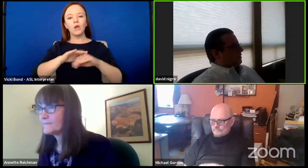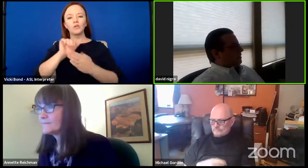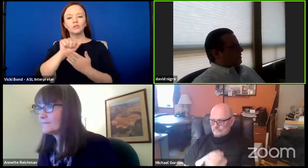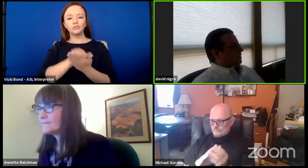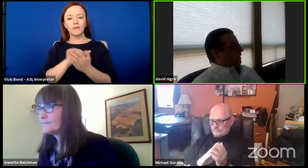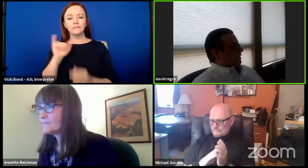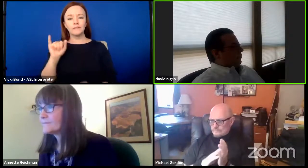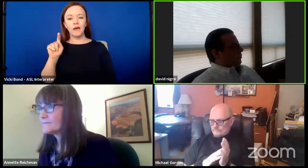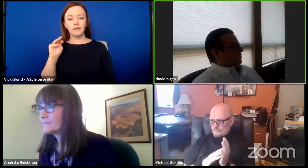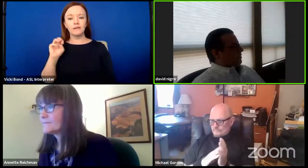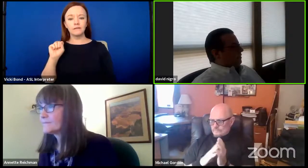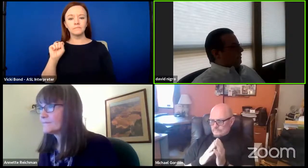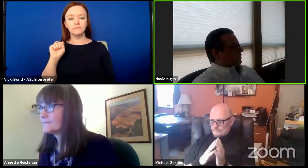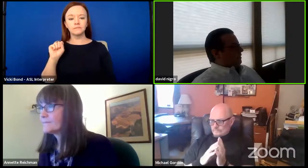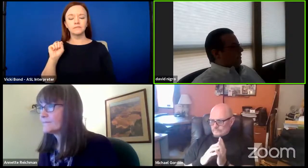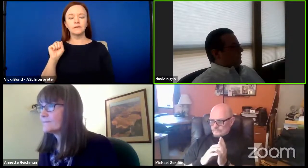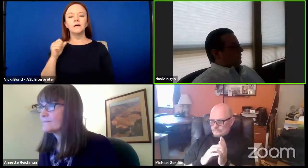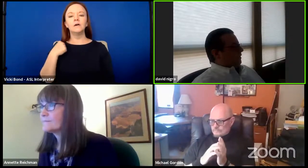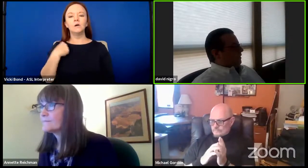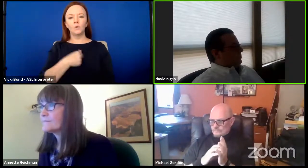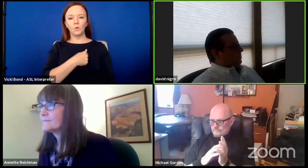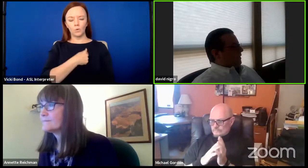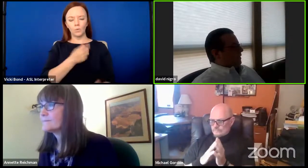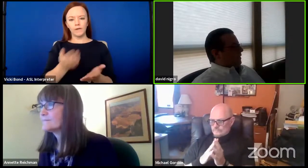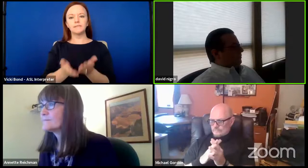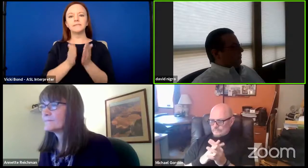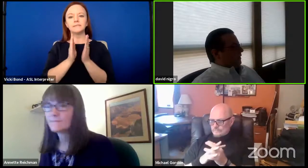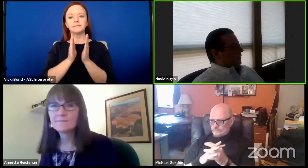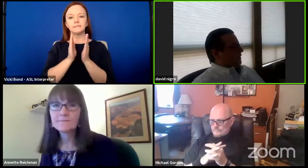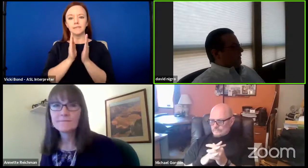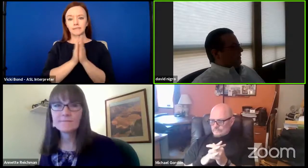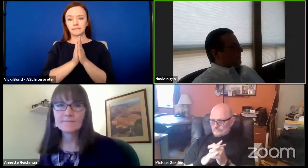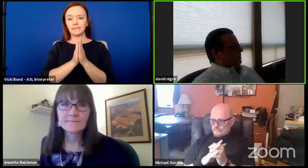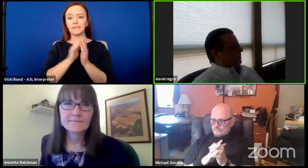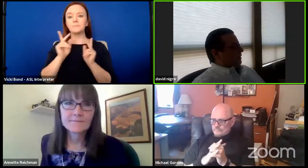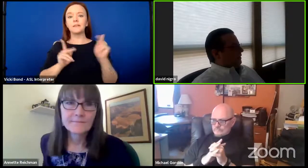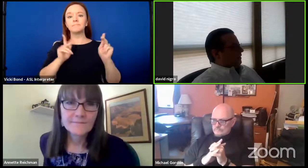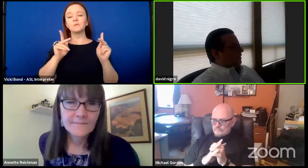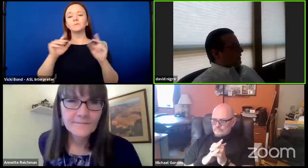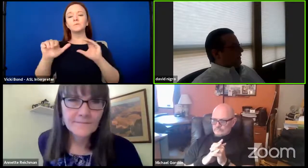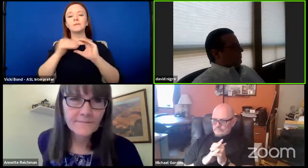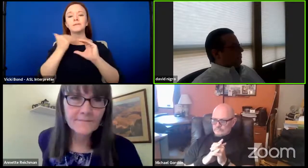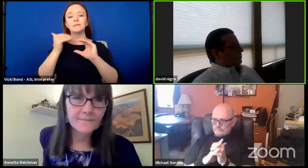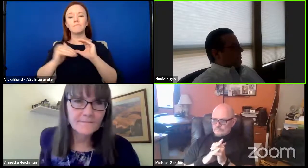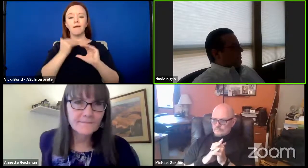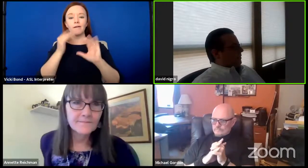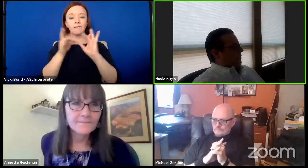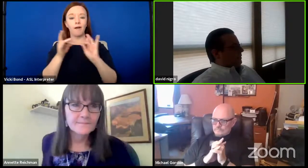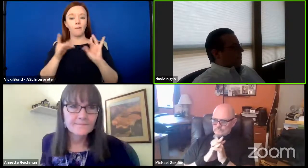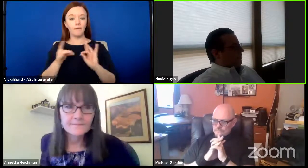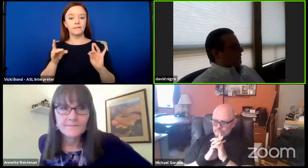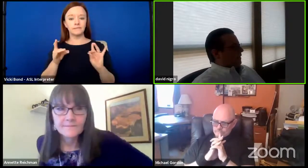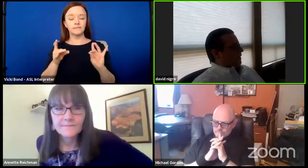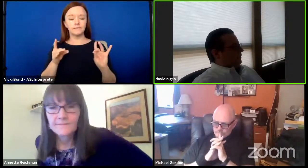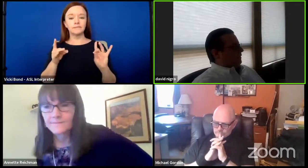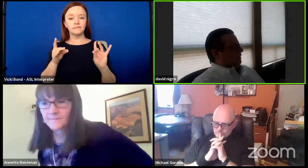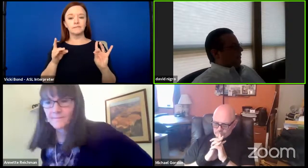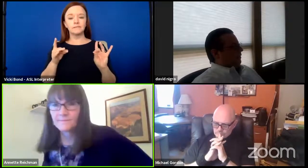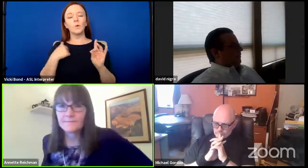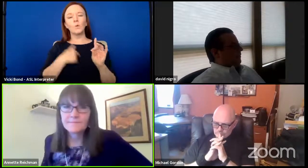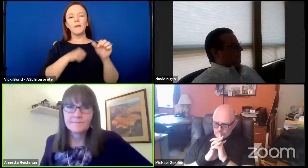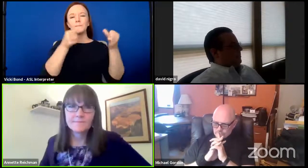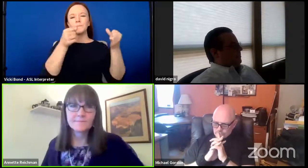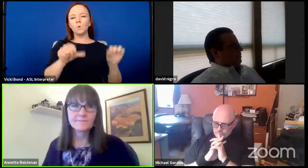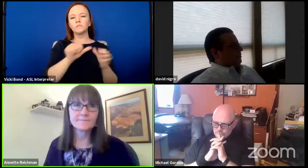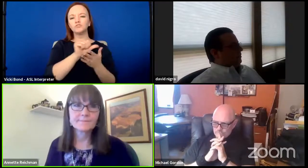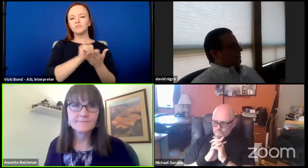this, we had solicited email comments last week when we posted the agenda. We have